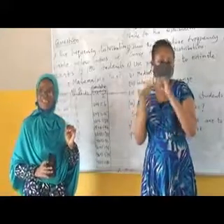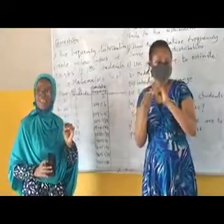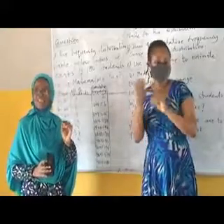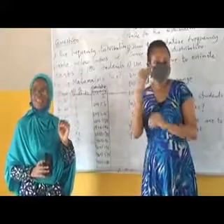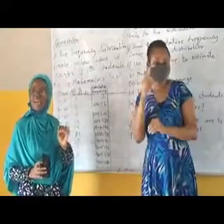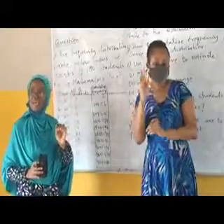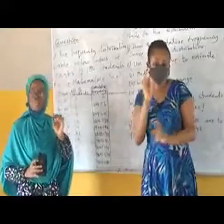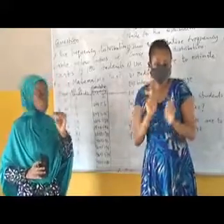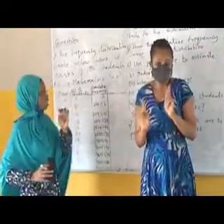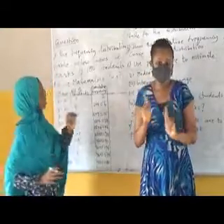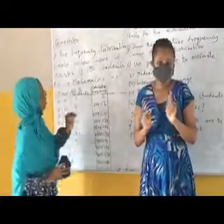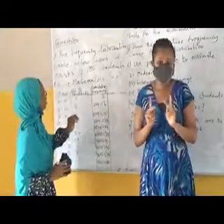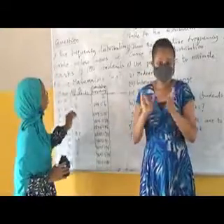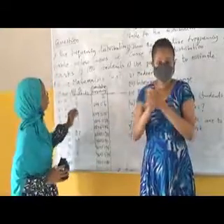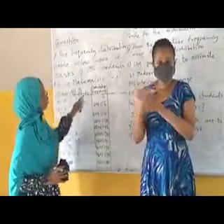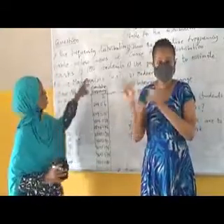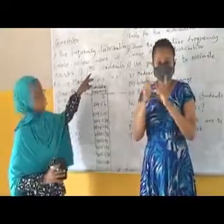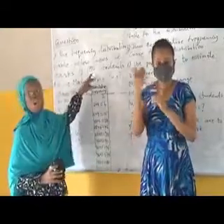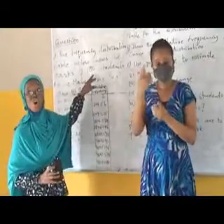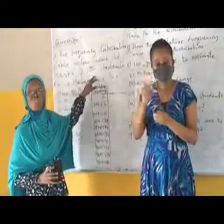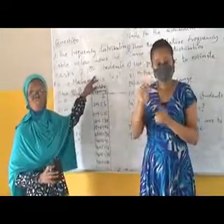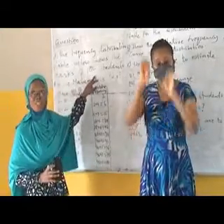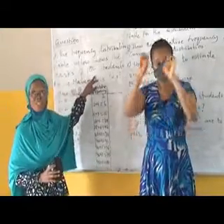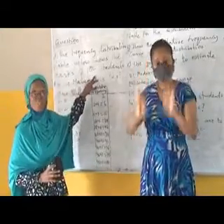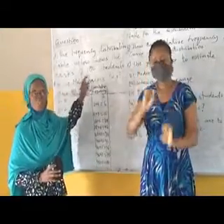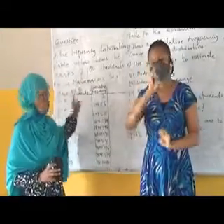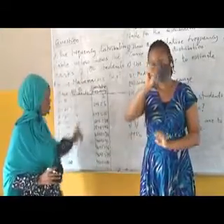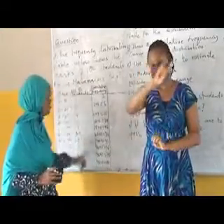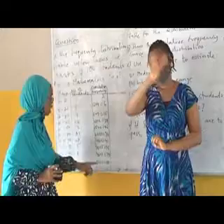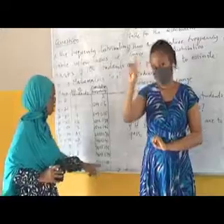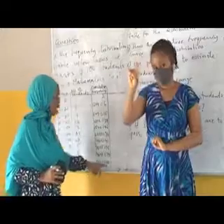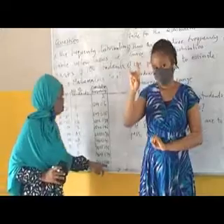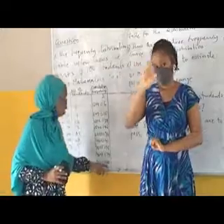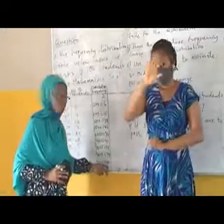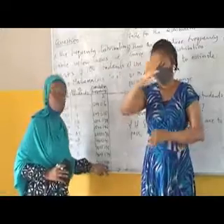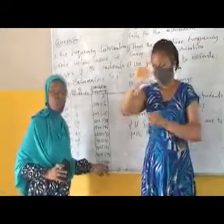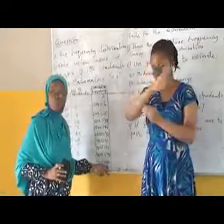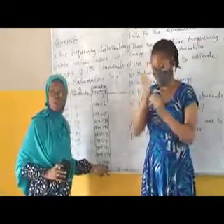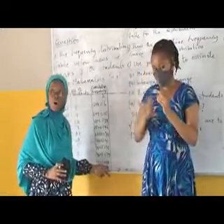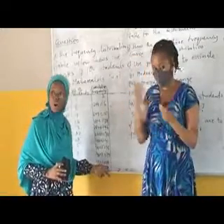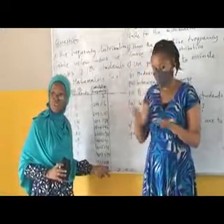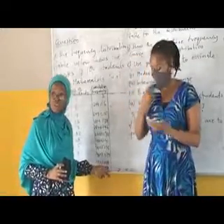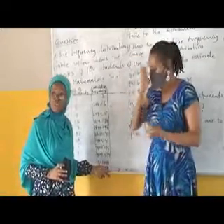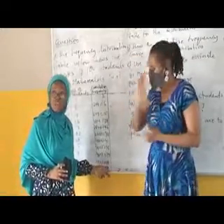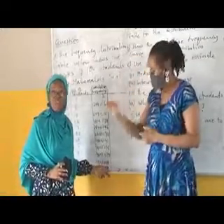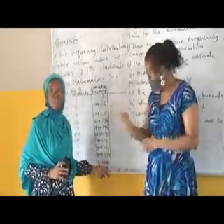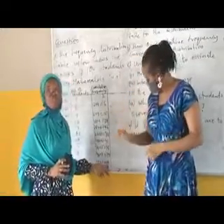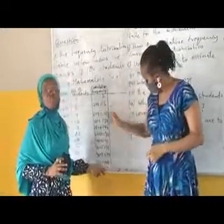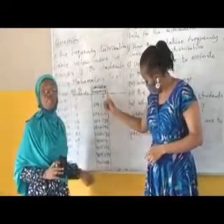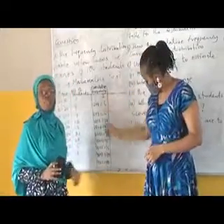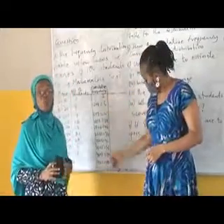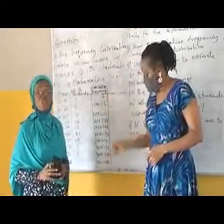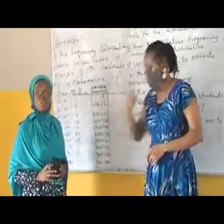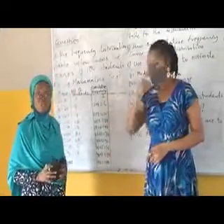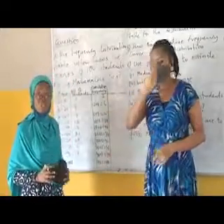candidates that took this examination is 100. Your total here must be equal to 100. If it